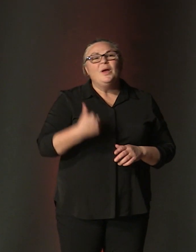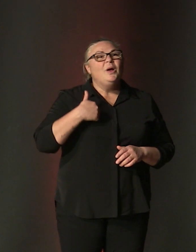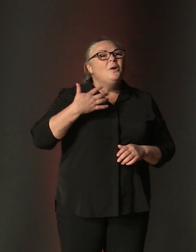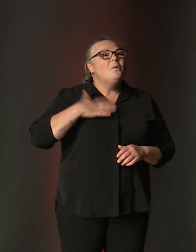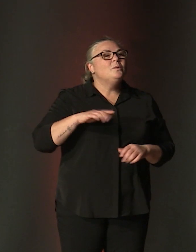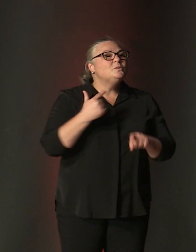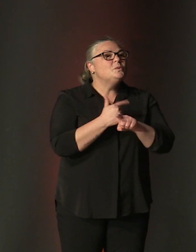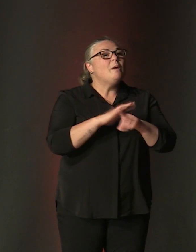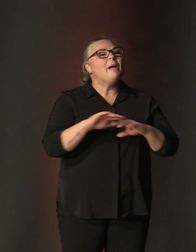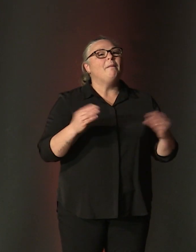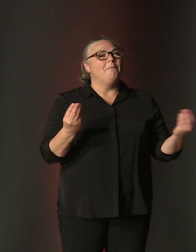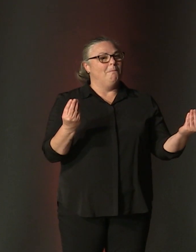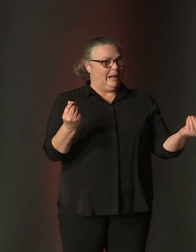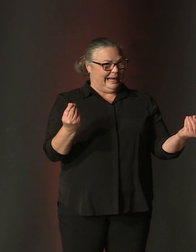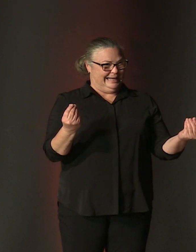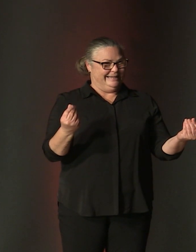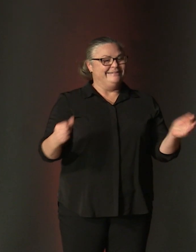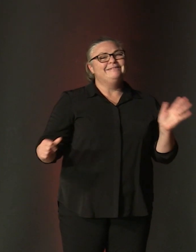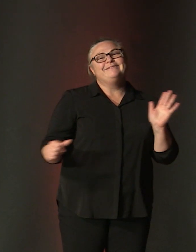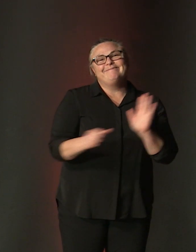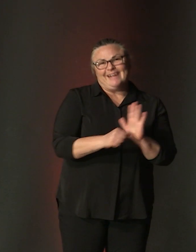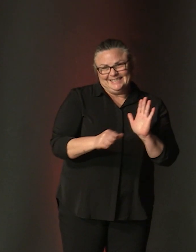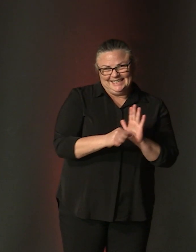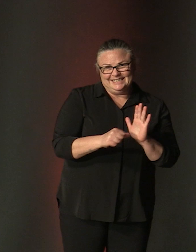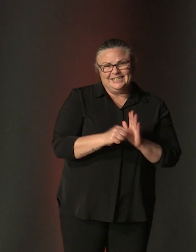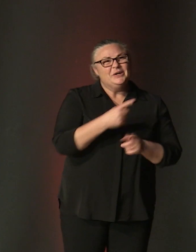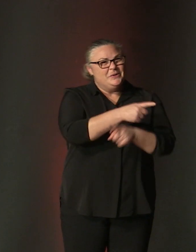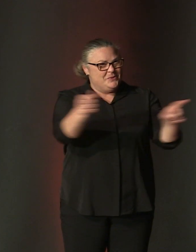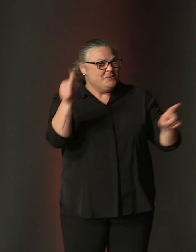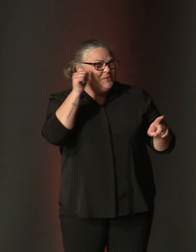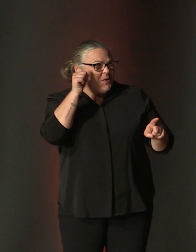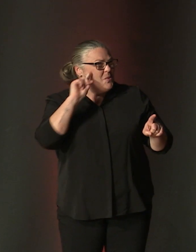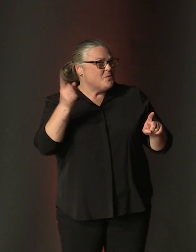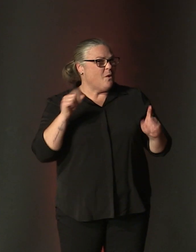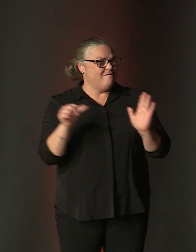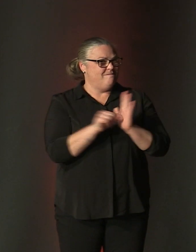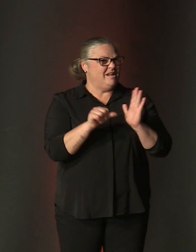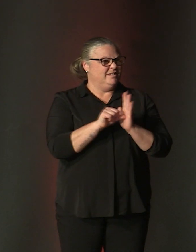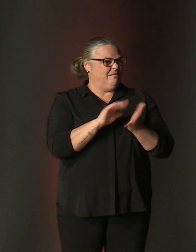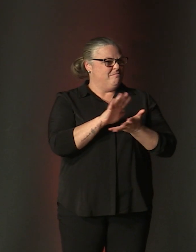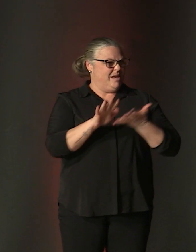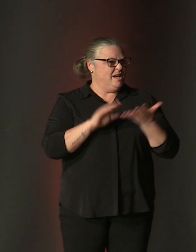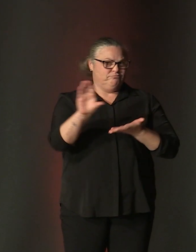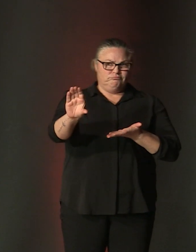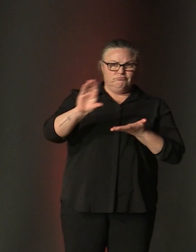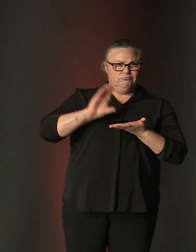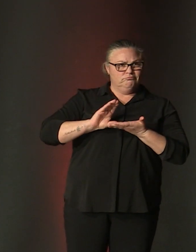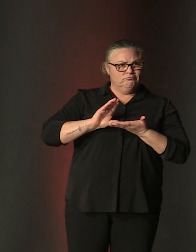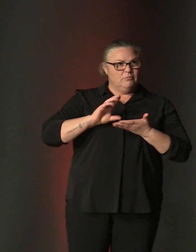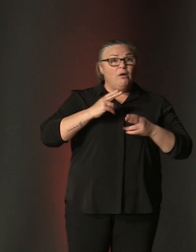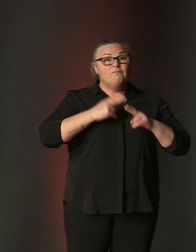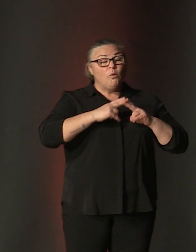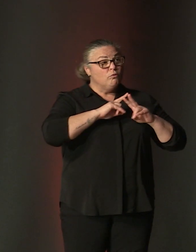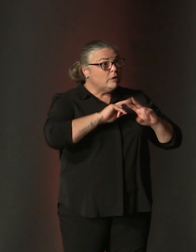funding. I feel like we all have a general idea of what funding is, whether that be for research